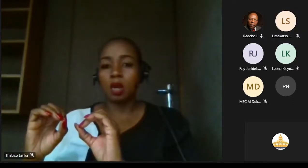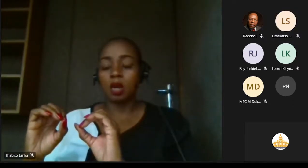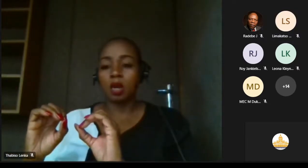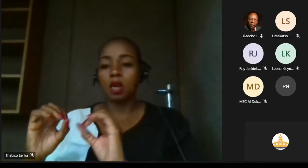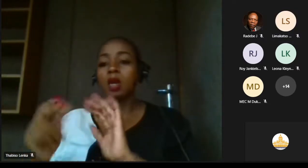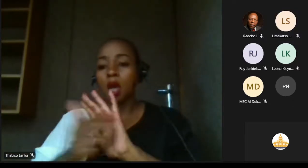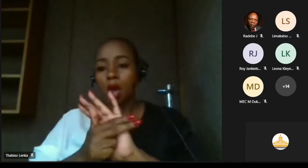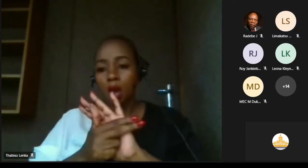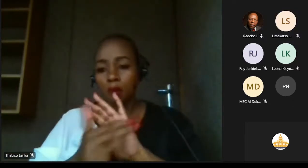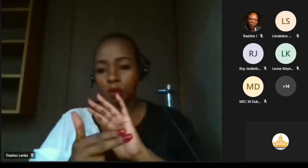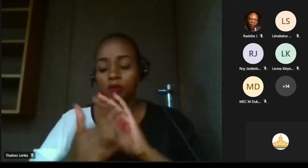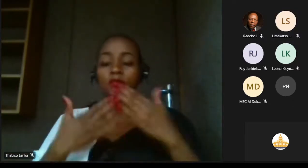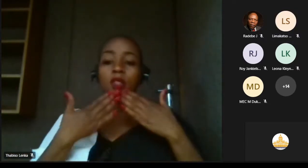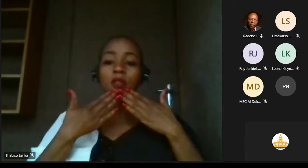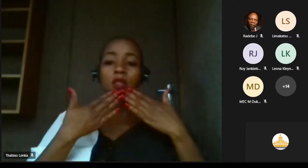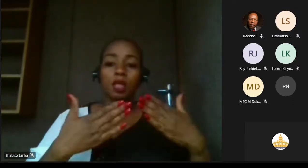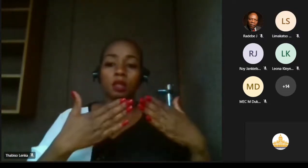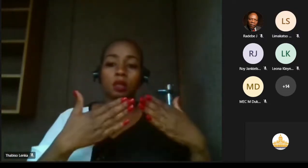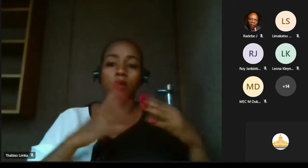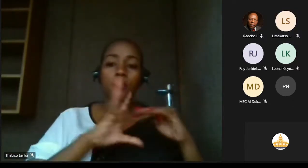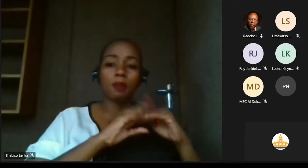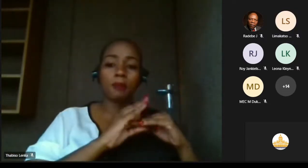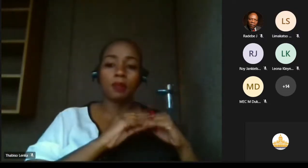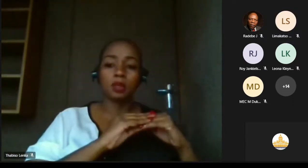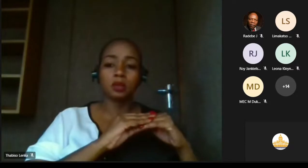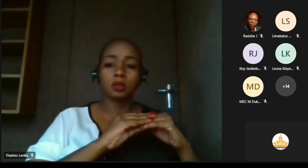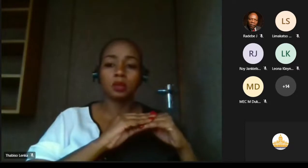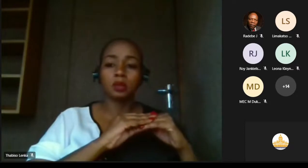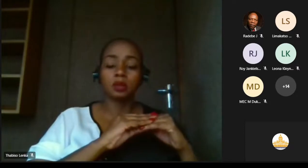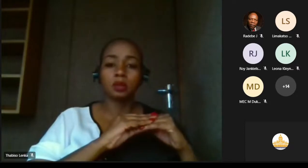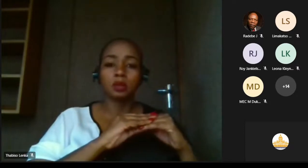None. Approved. Thank you, Honourable Members.